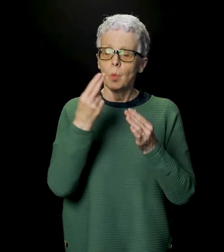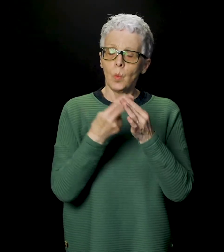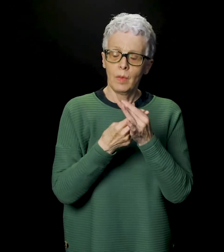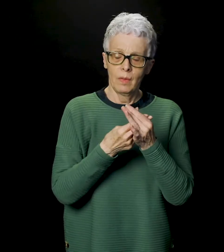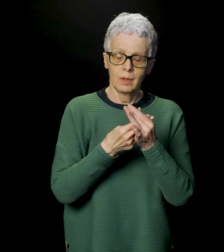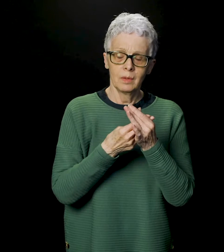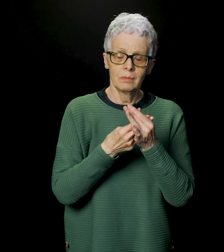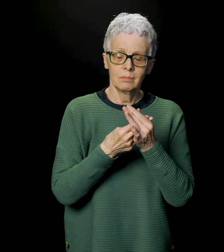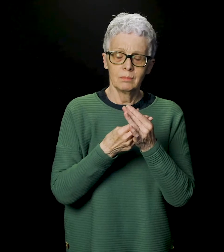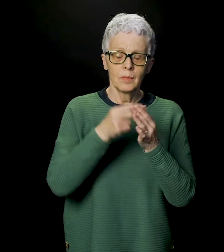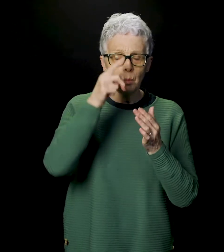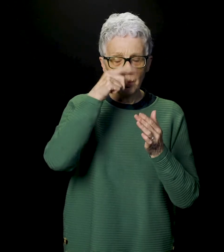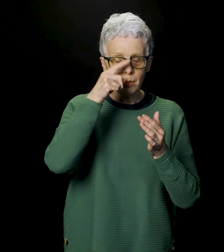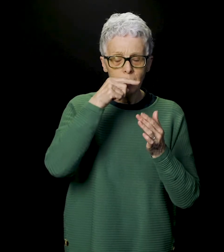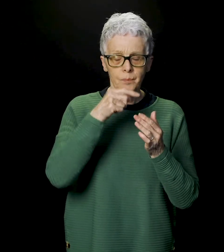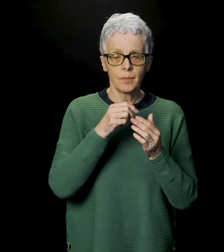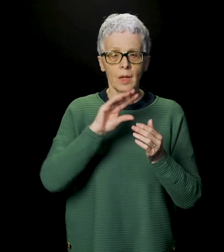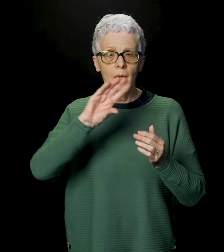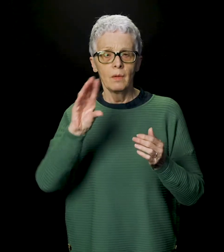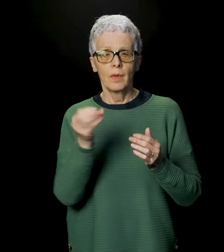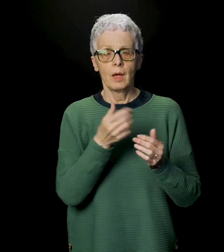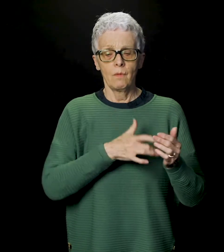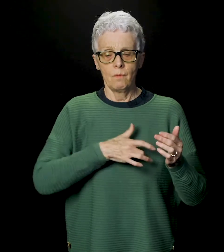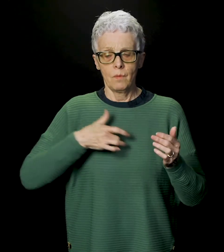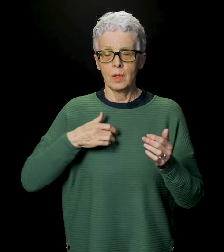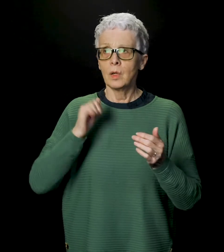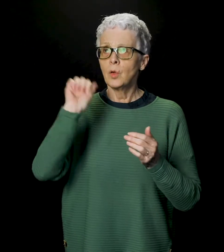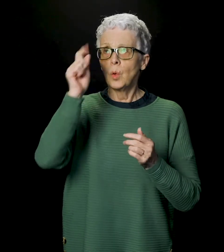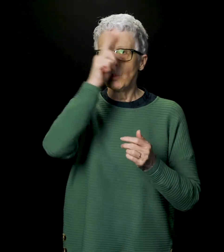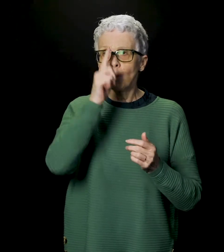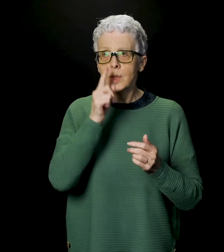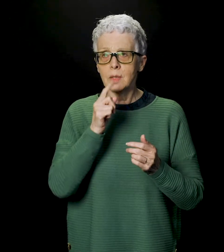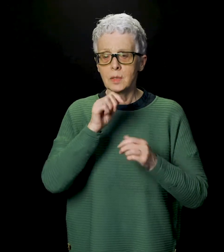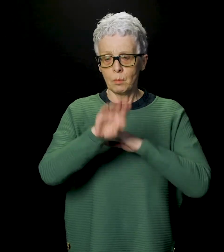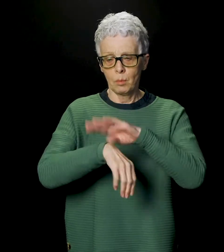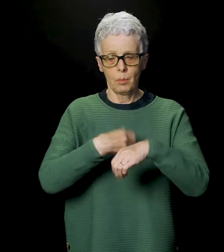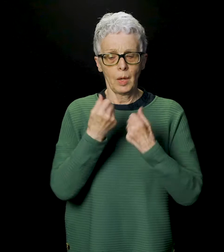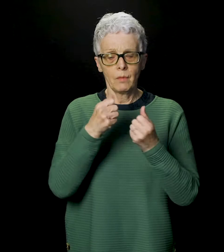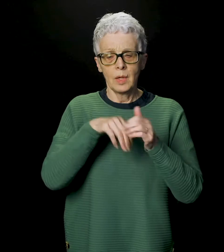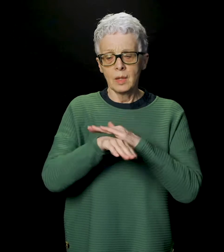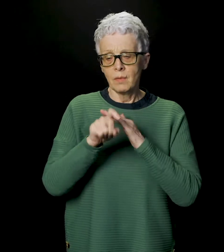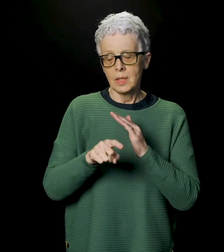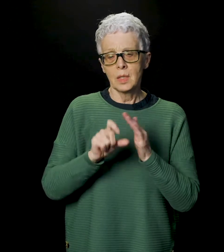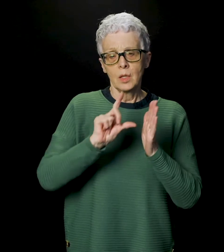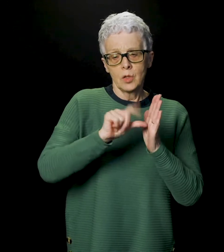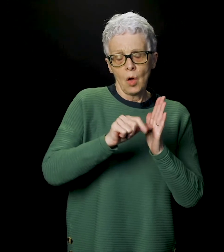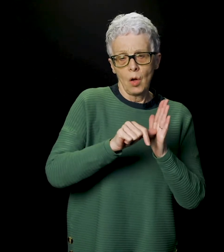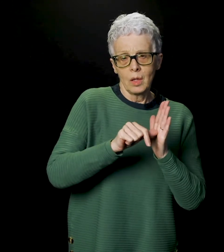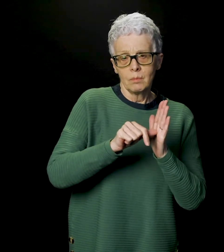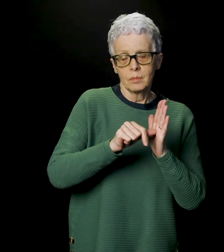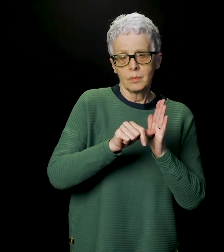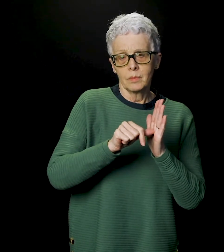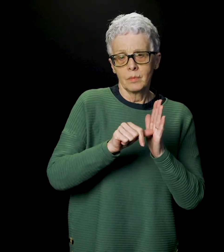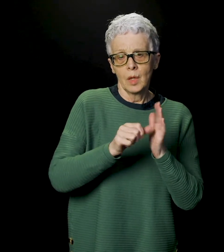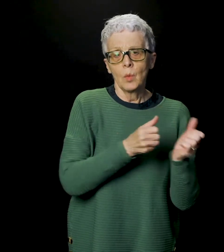them. Lord, that they would sense your presence powerfully in this season of life with them.